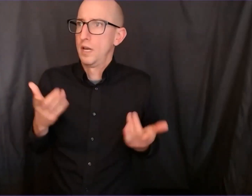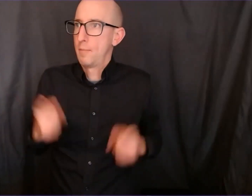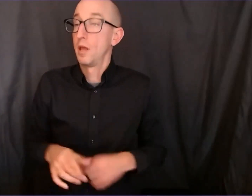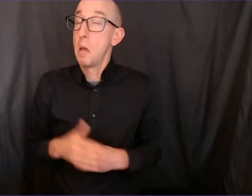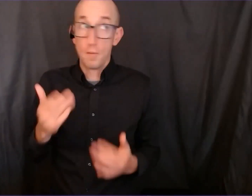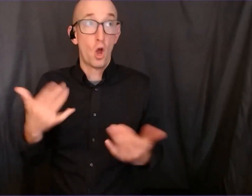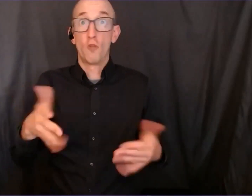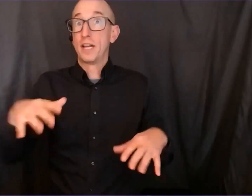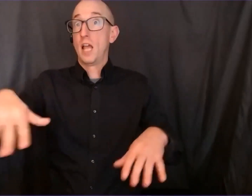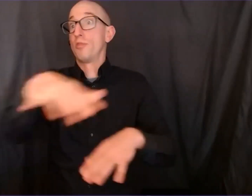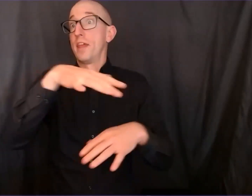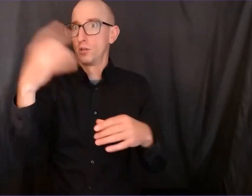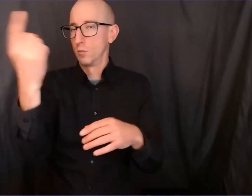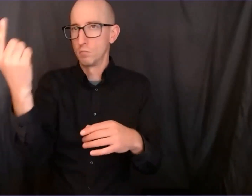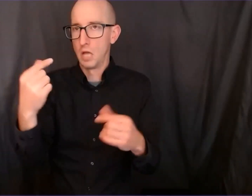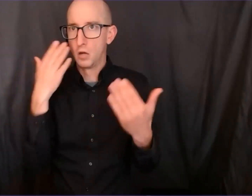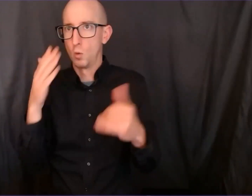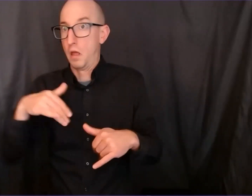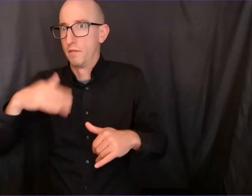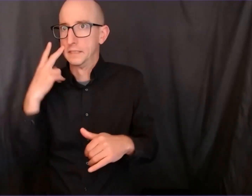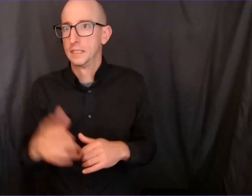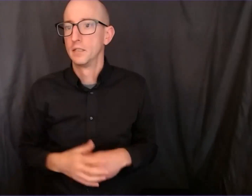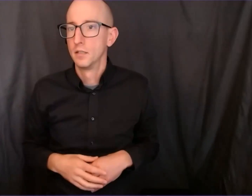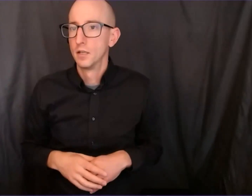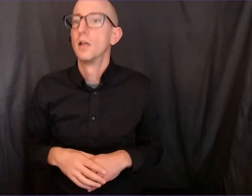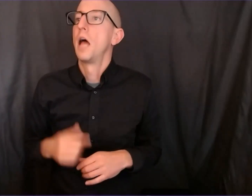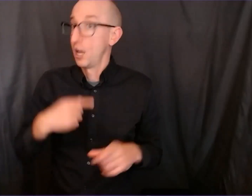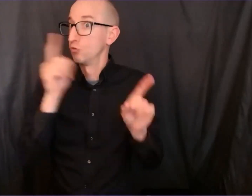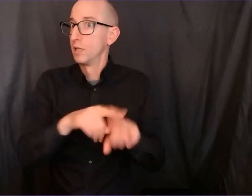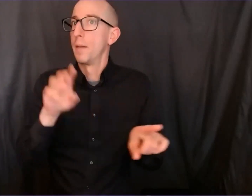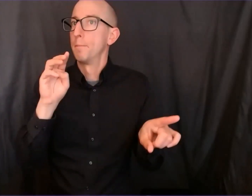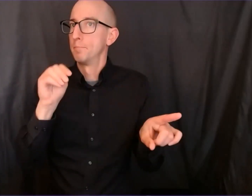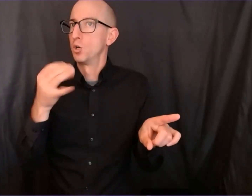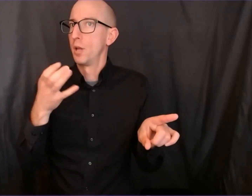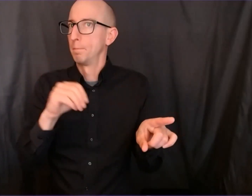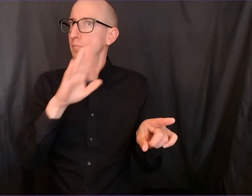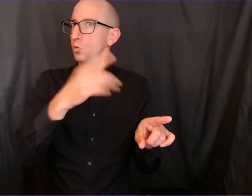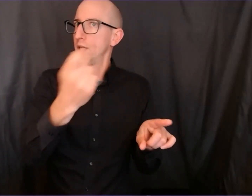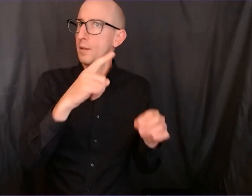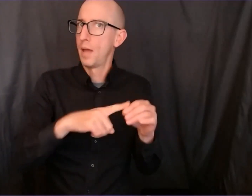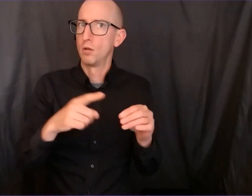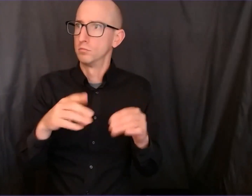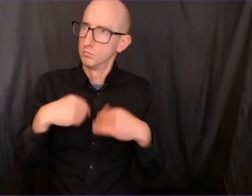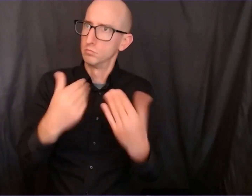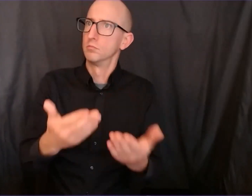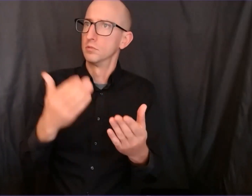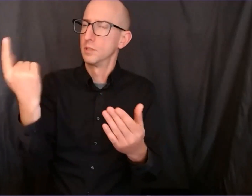really like that we did that last time. And I agree with Marianne's question about, some kind of process so people know to look out for